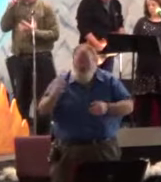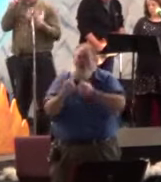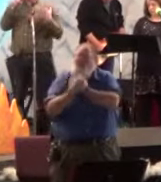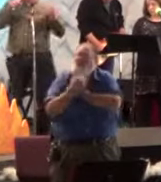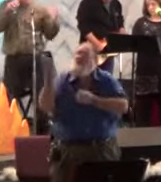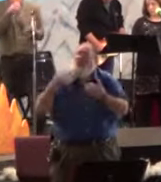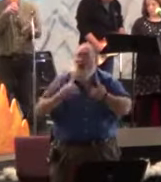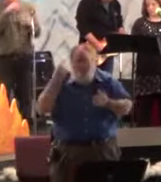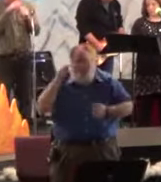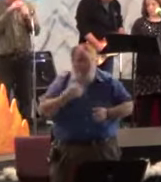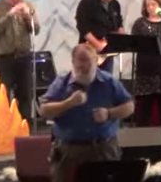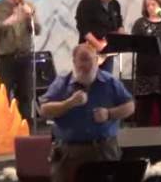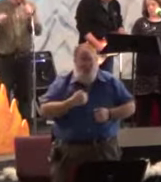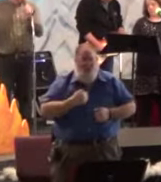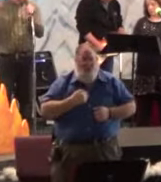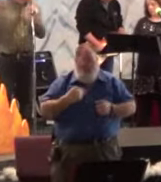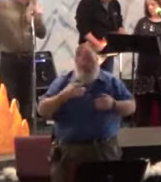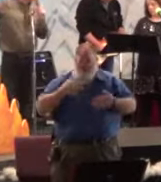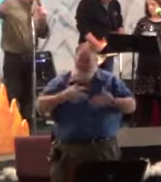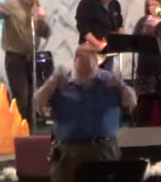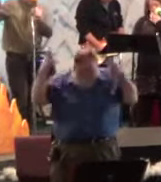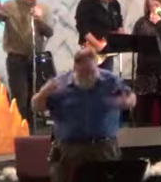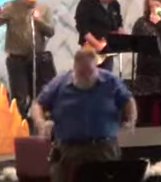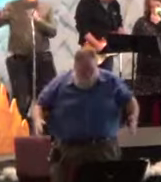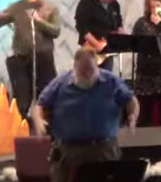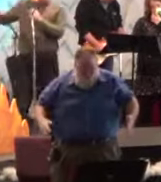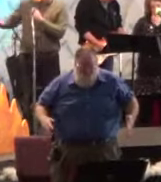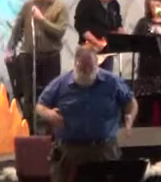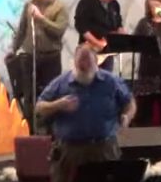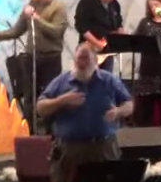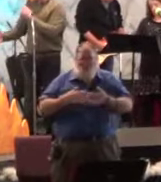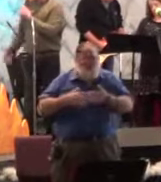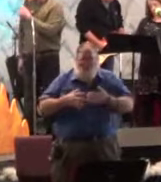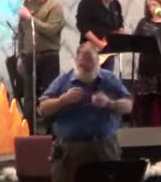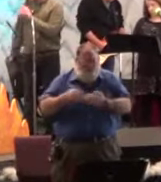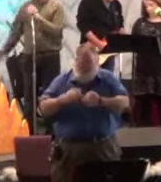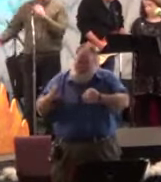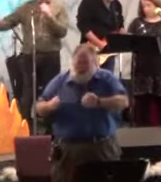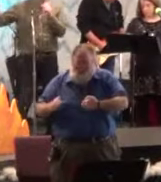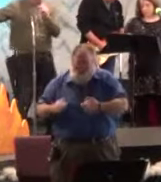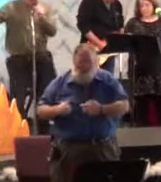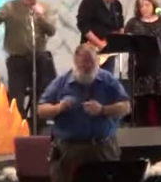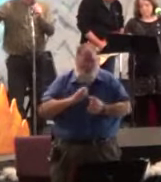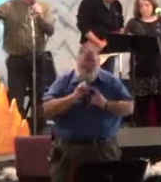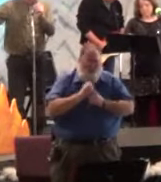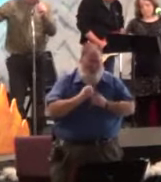for me. And I can feel it all over me. When we don't worry about our neighbor and we don't worry about, you know, our social status, and we're just saying,